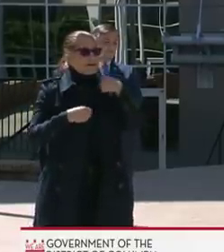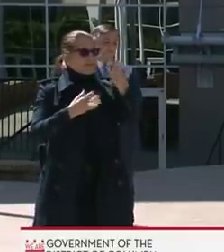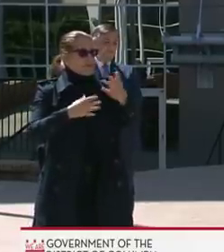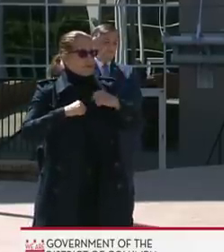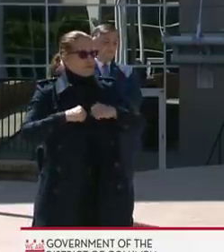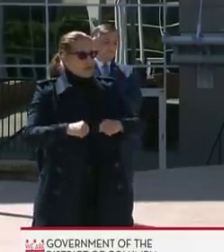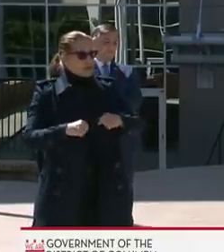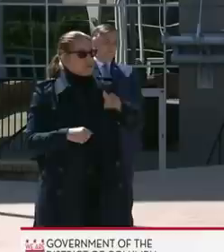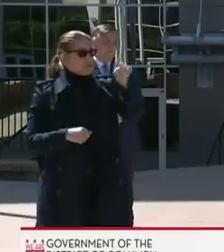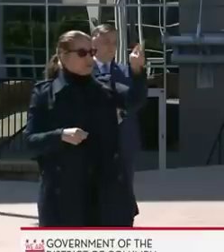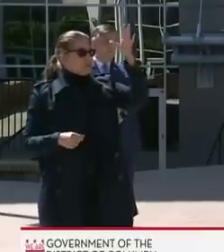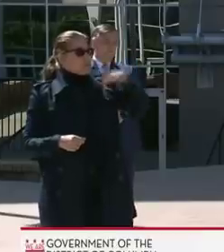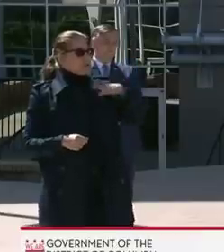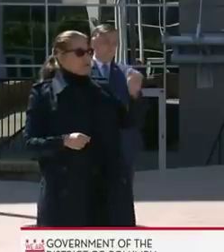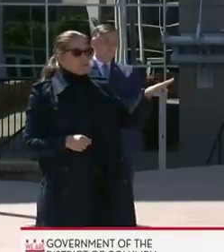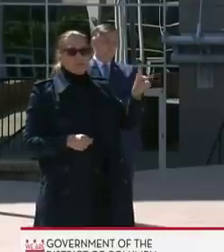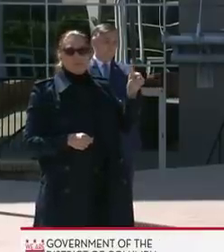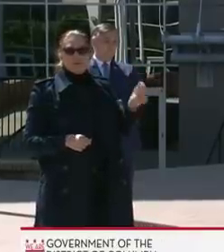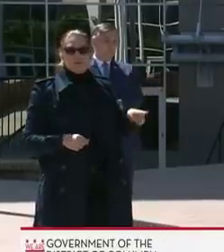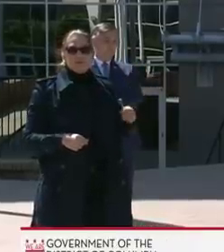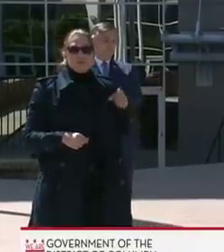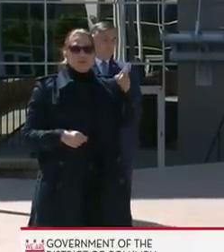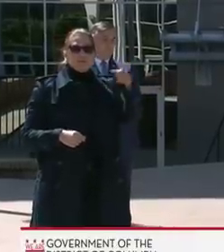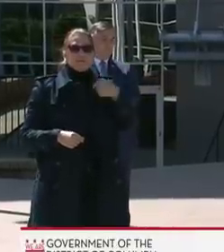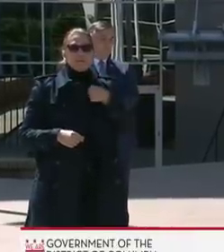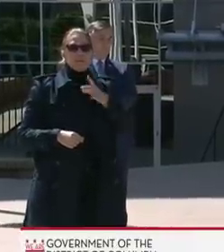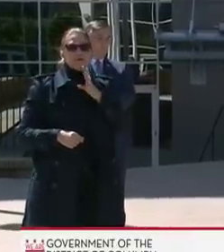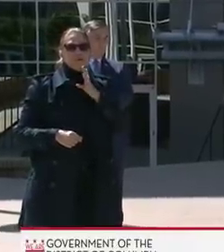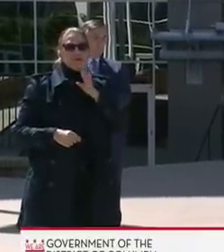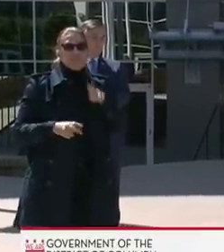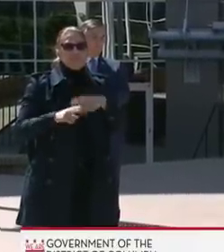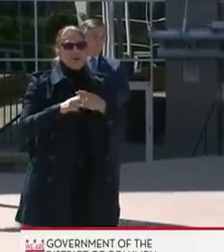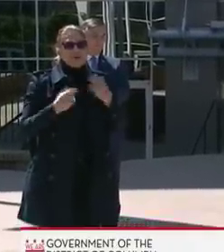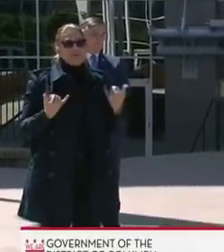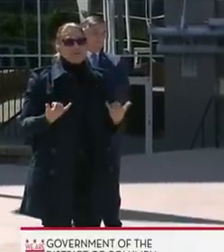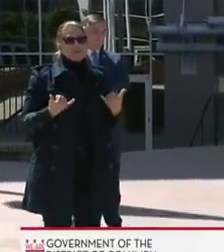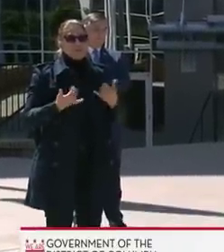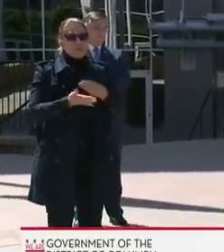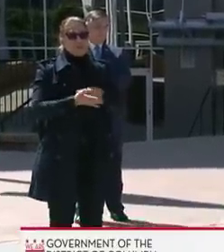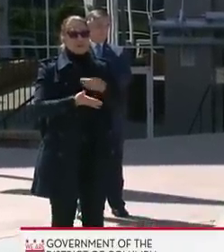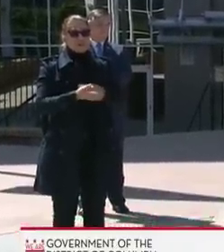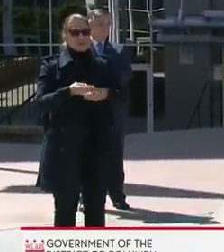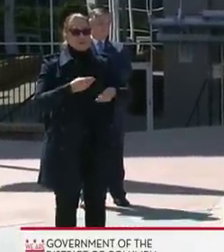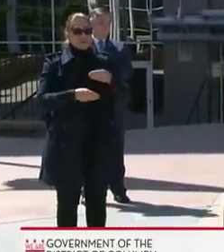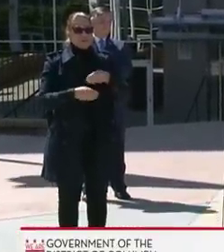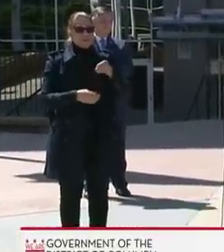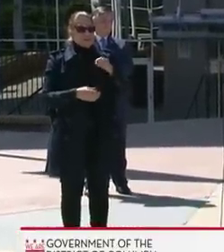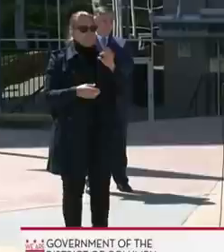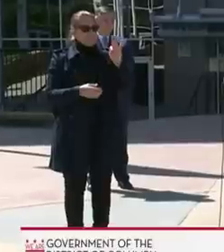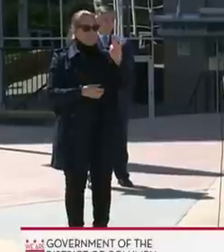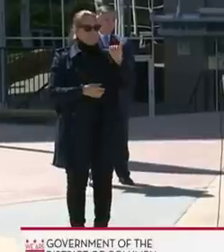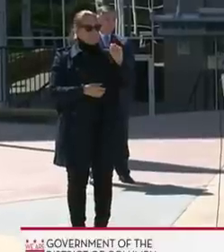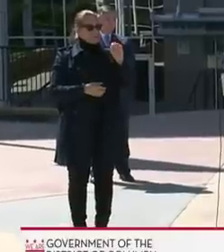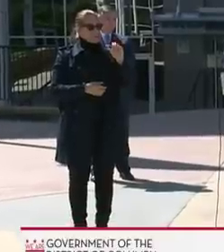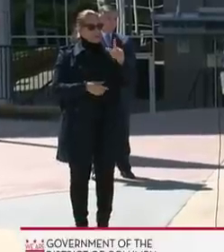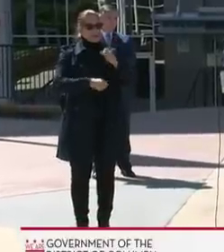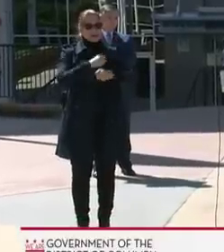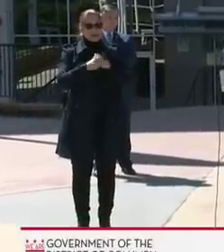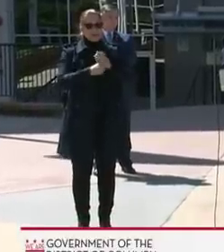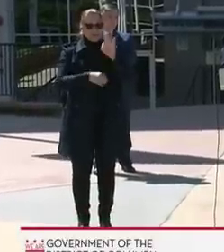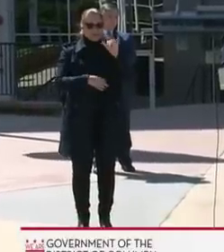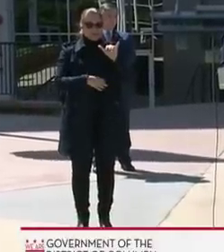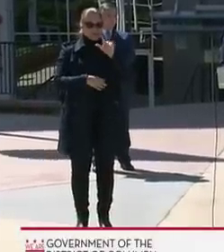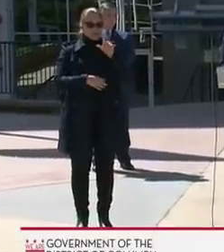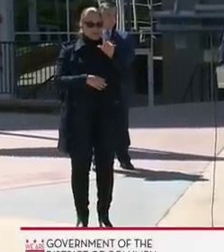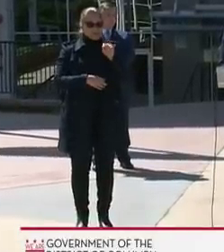and for the mayor, in terms of the budget for fiscal year 2021, is there any assessment made at